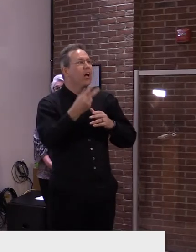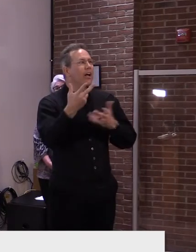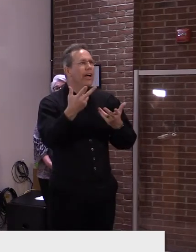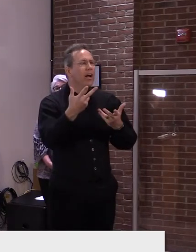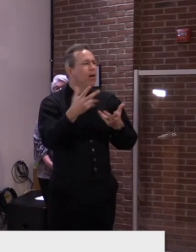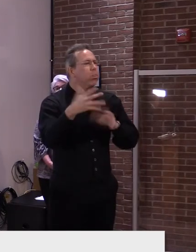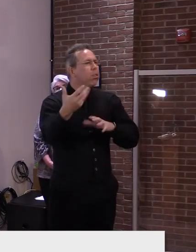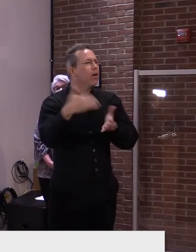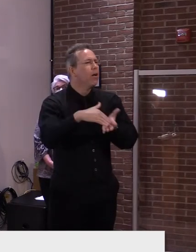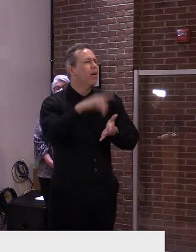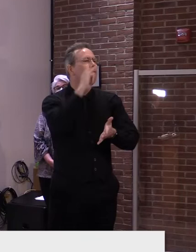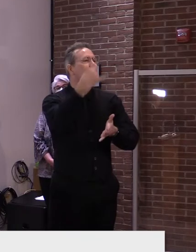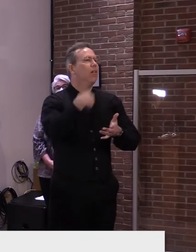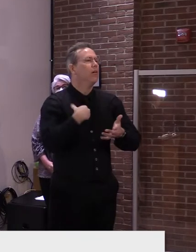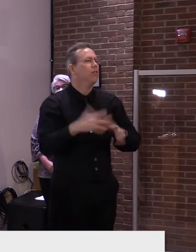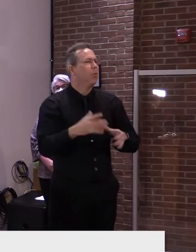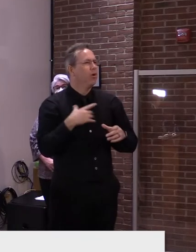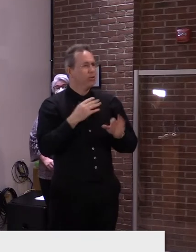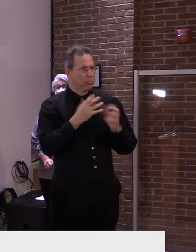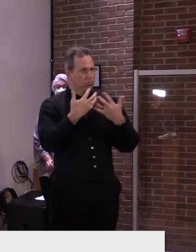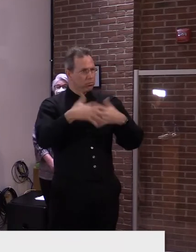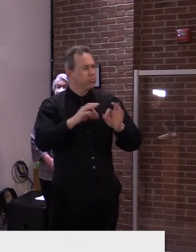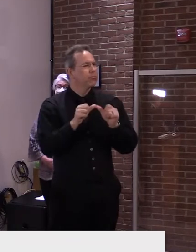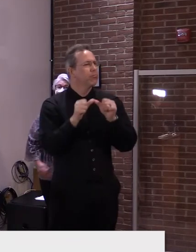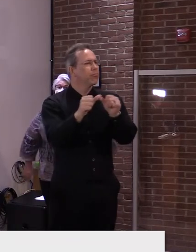need. We know we need housing in the state.